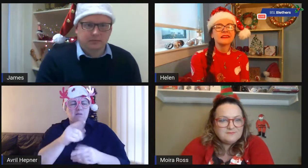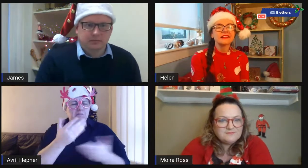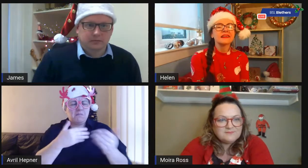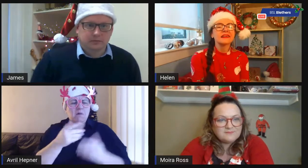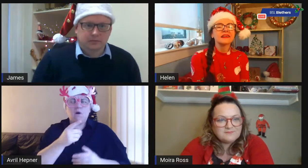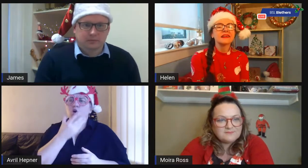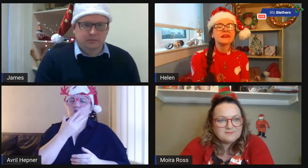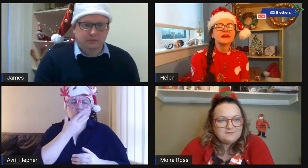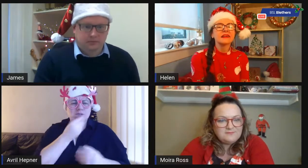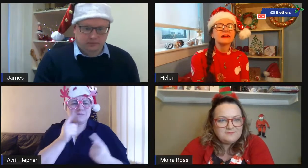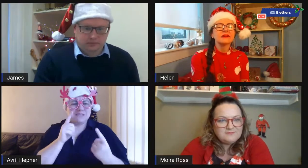Yeah, that's correct.